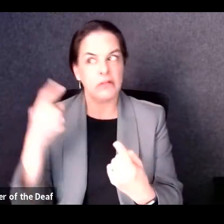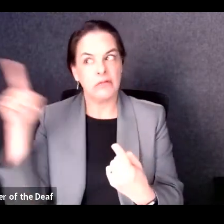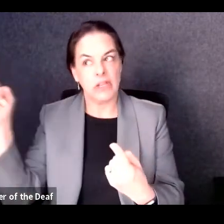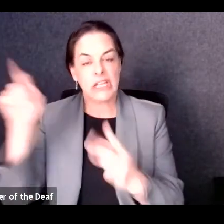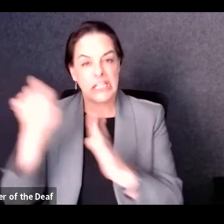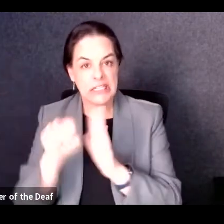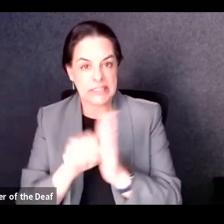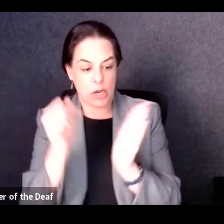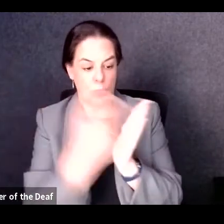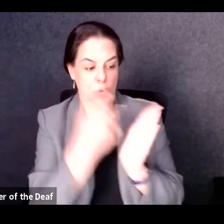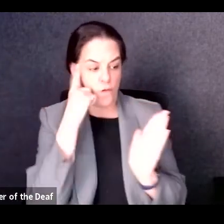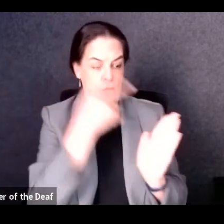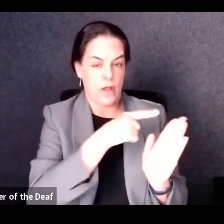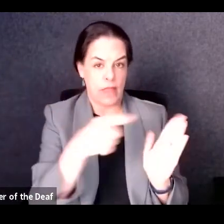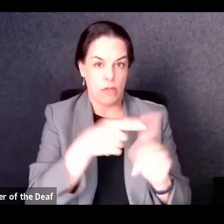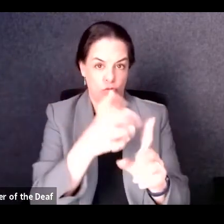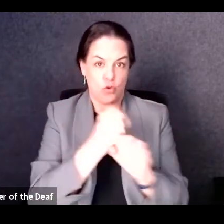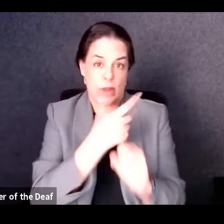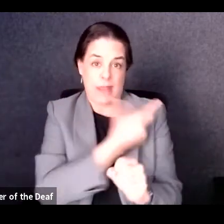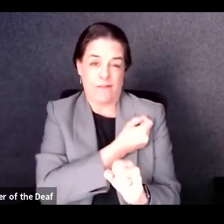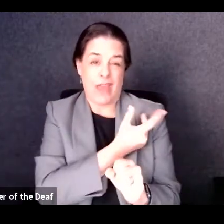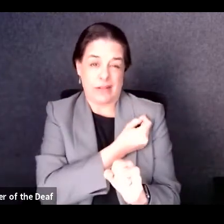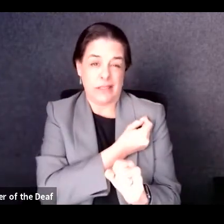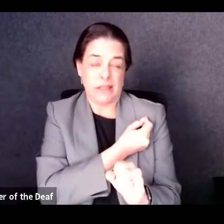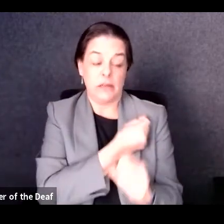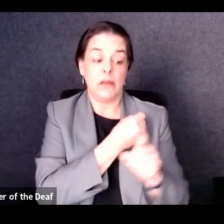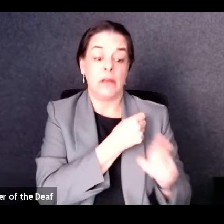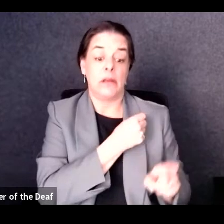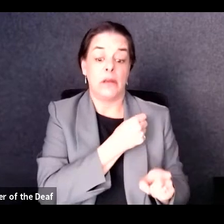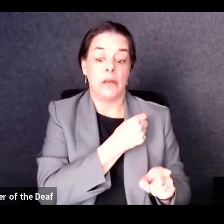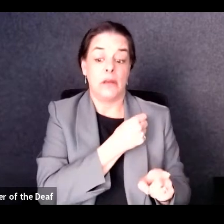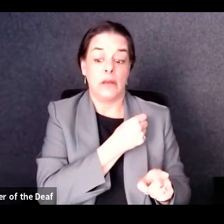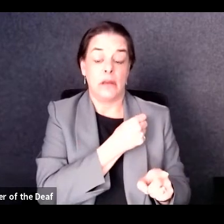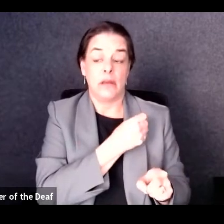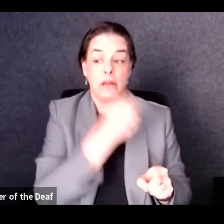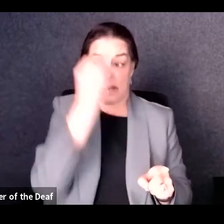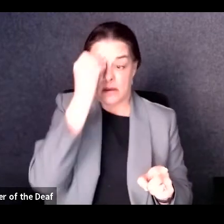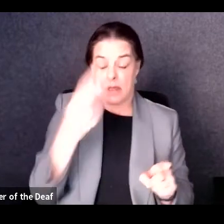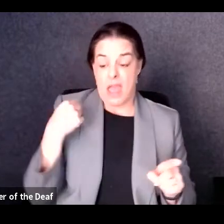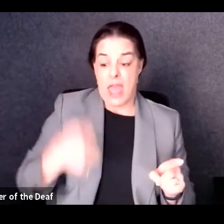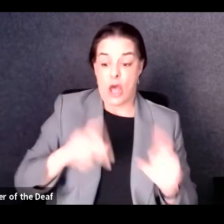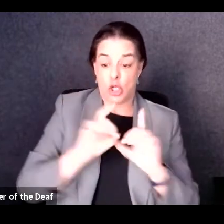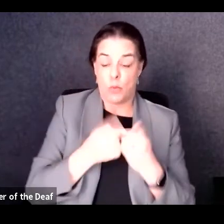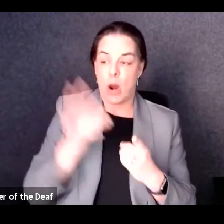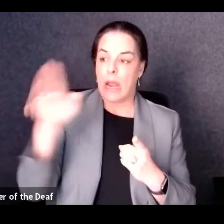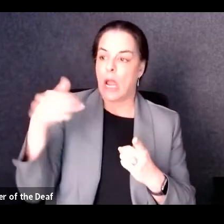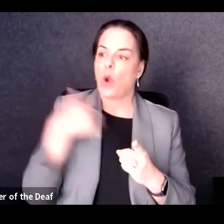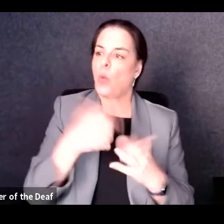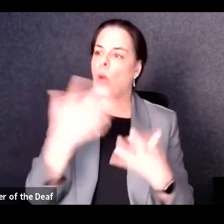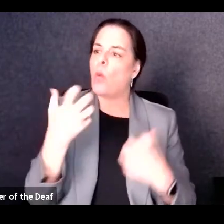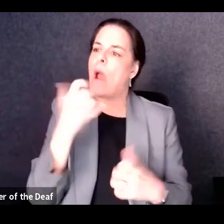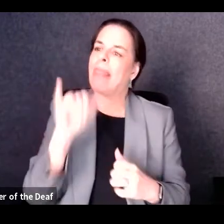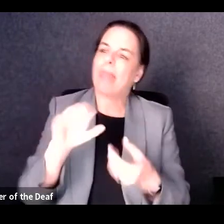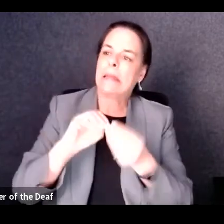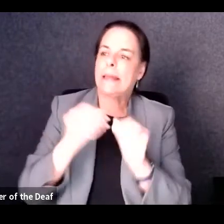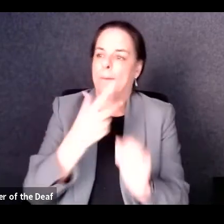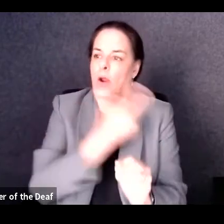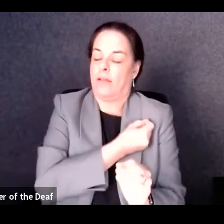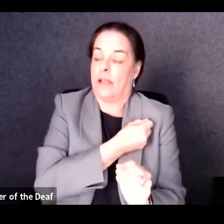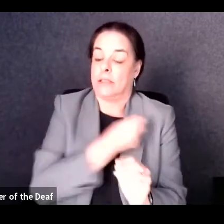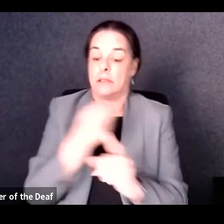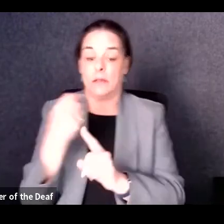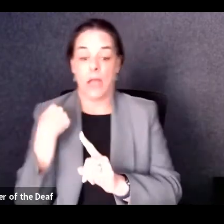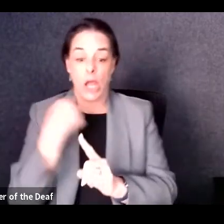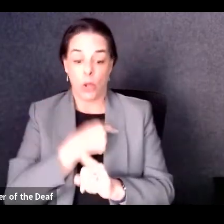vaccine. These organizations tell the health department how much vaccine they want to receive for a week, and we work to coordinate